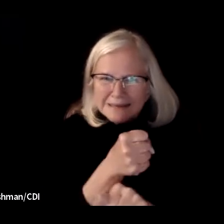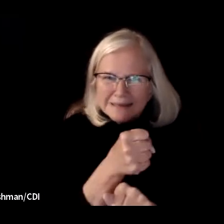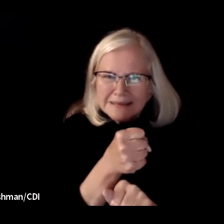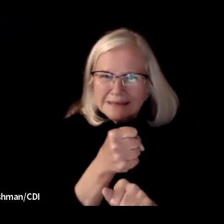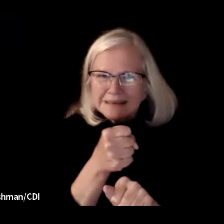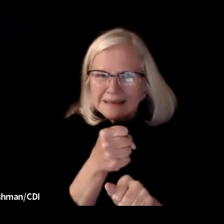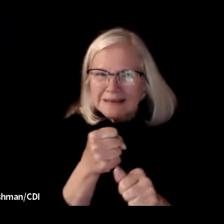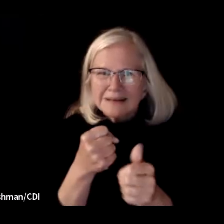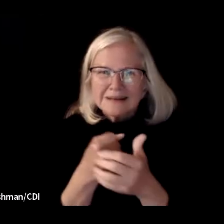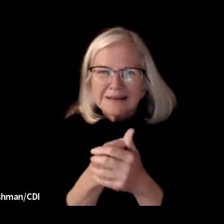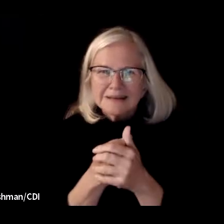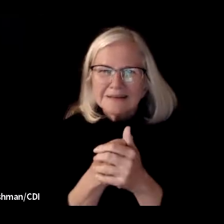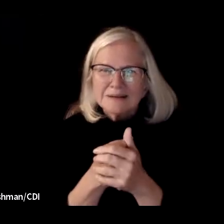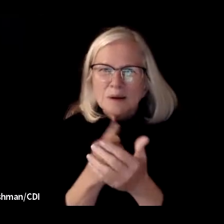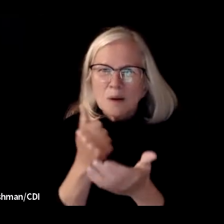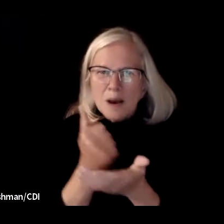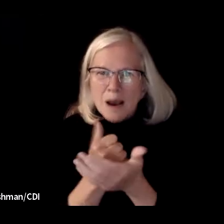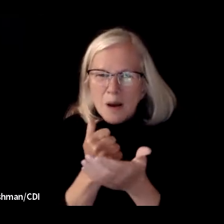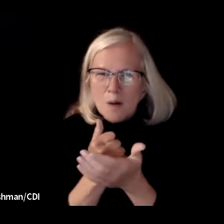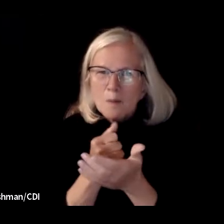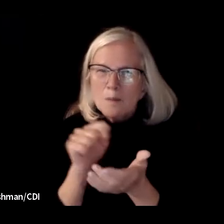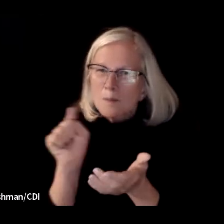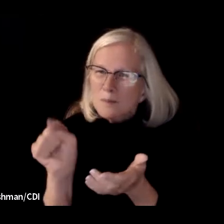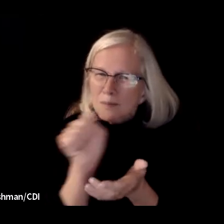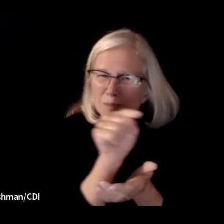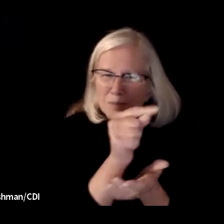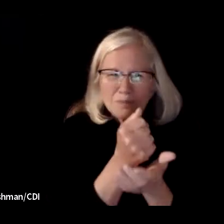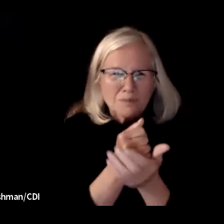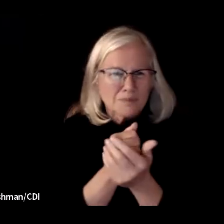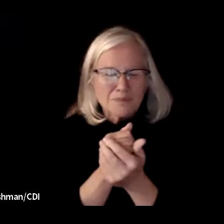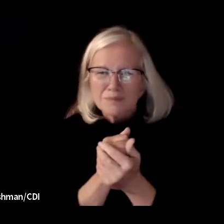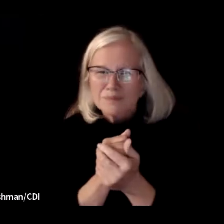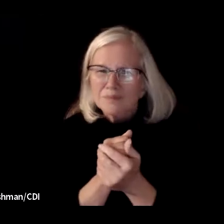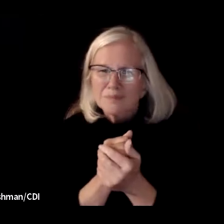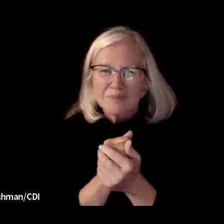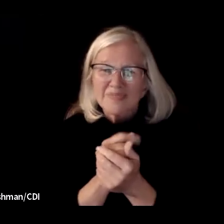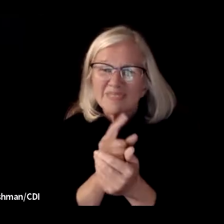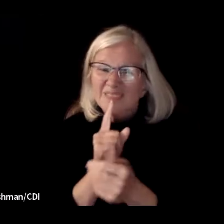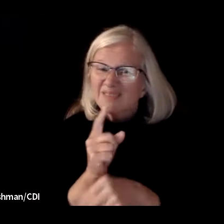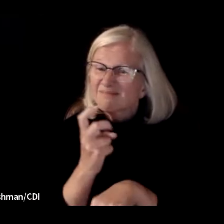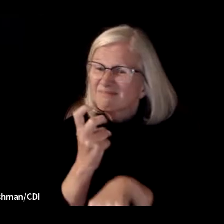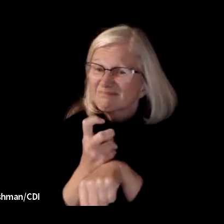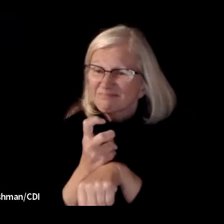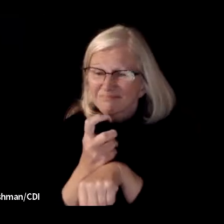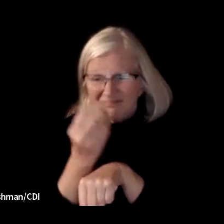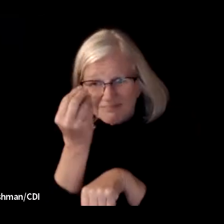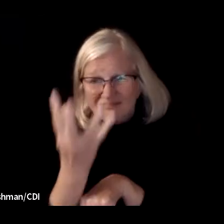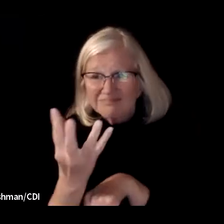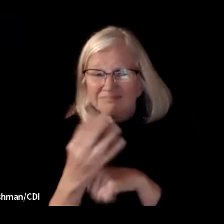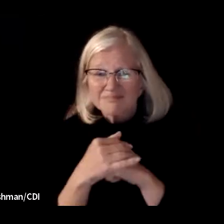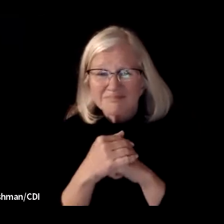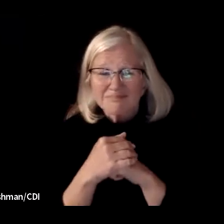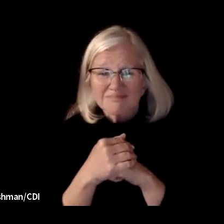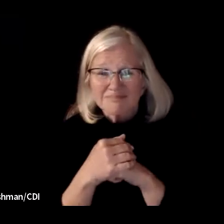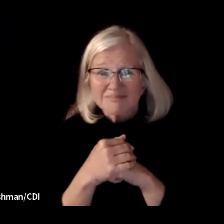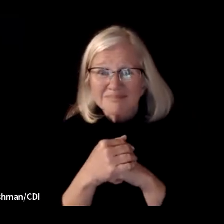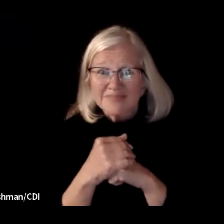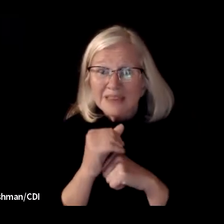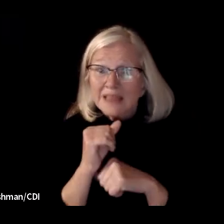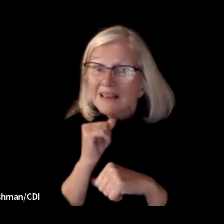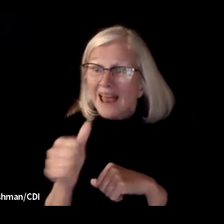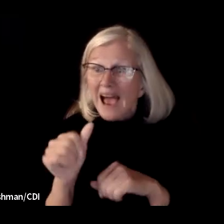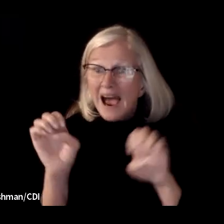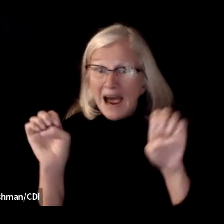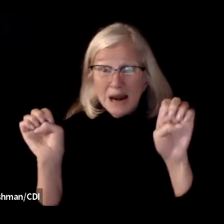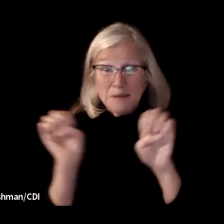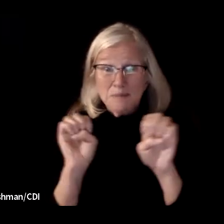to accommodate everything we can because, frankly, even a non-emergency procedure when it's in a kid is